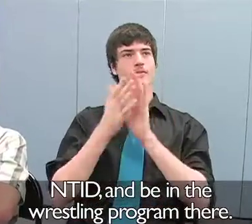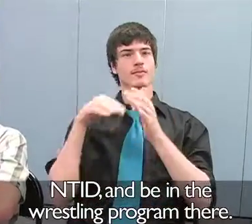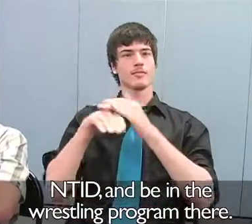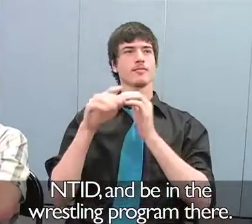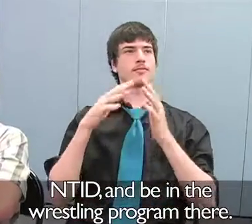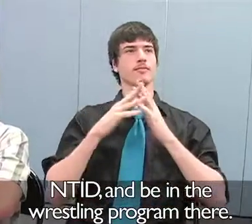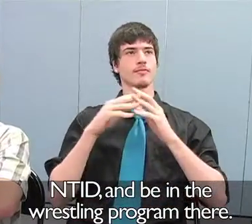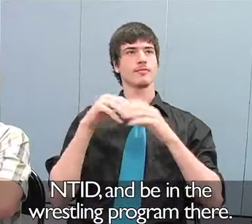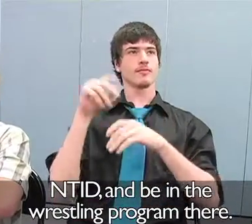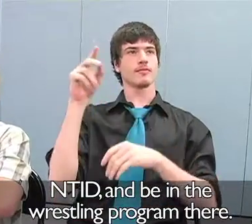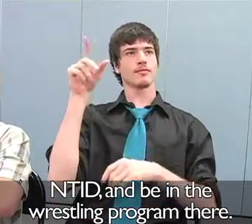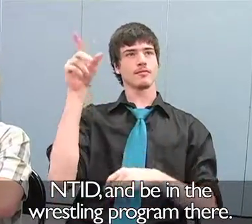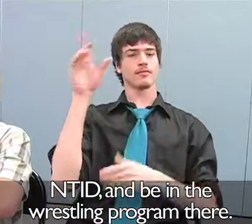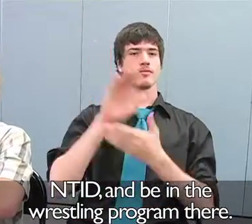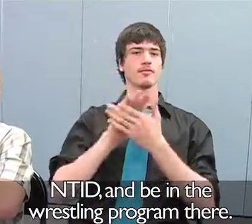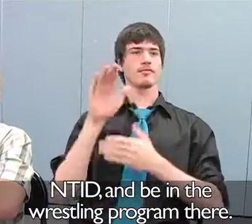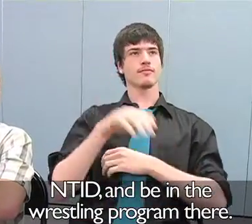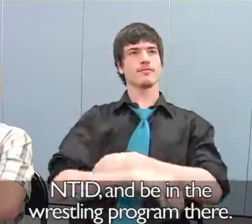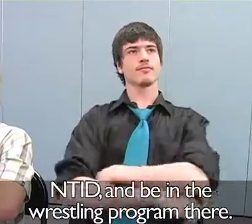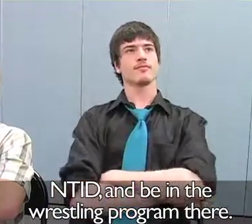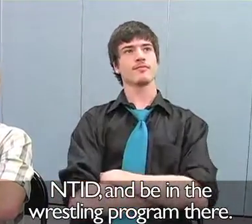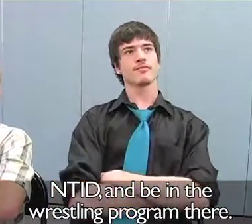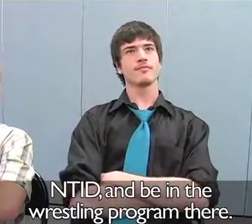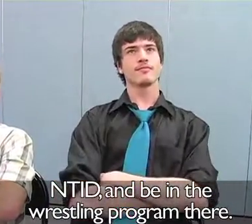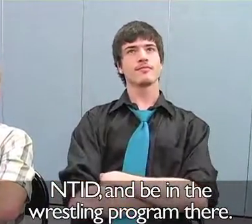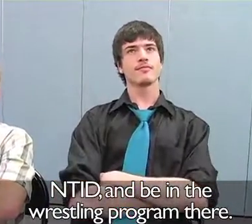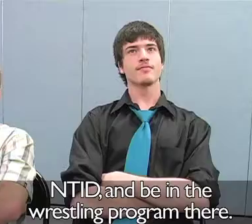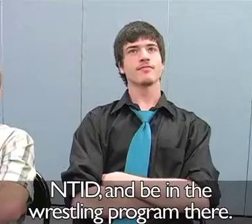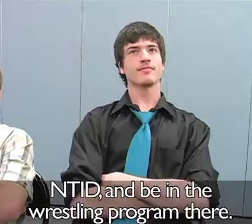NTID and be in the wrestling program there at college.